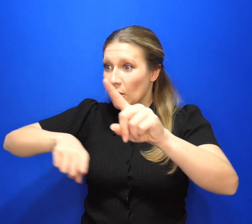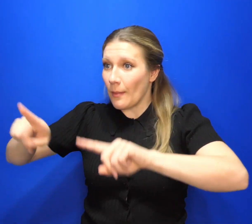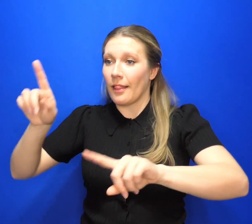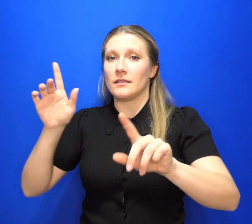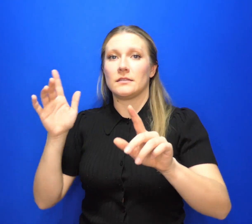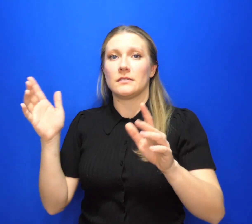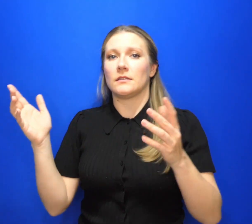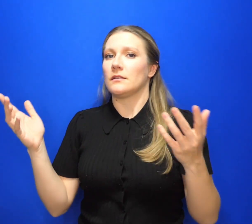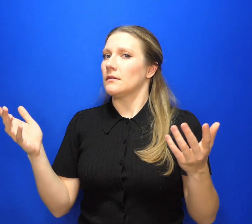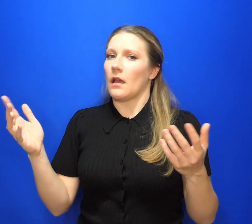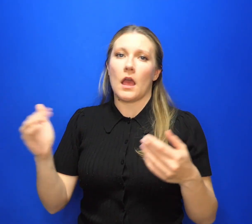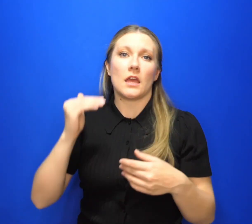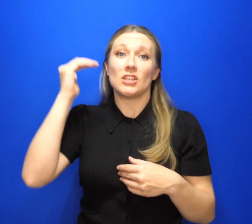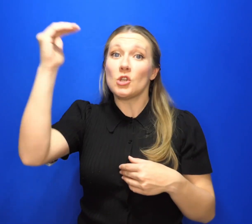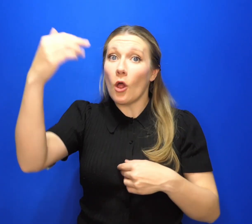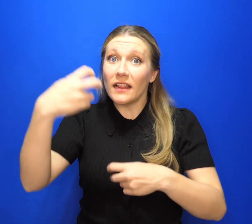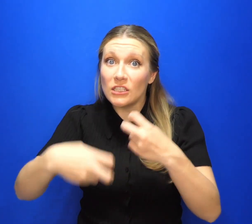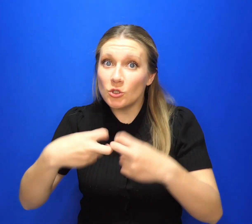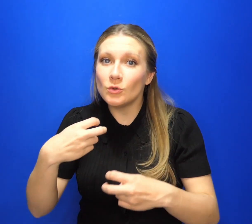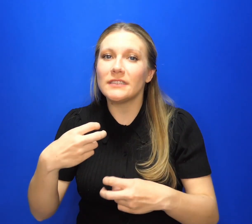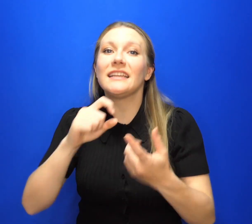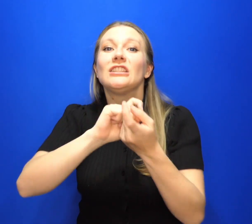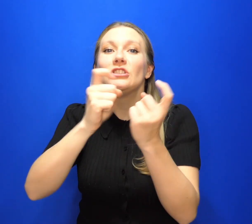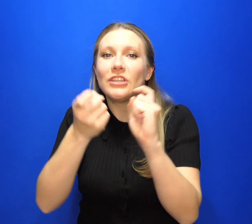this, adult issues, it changes. And